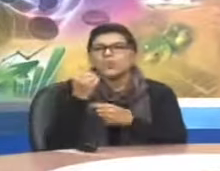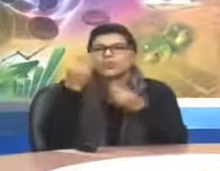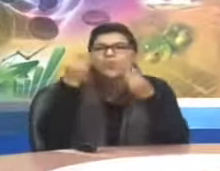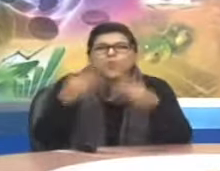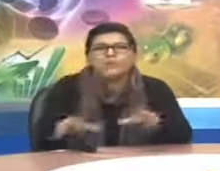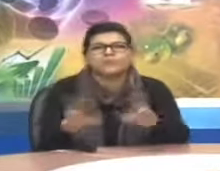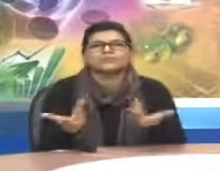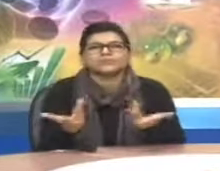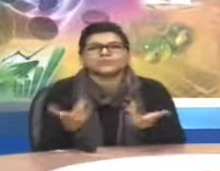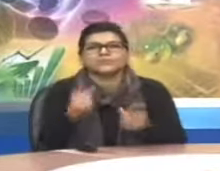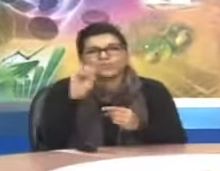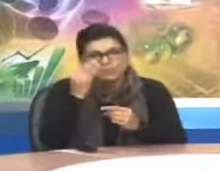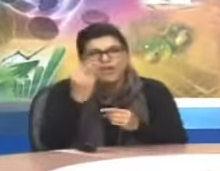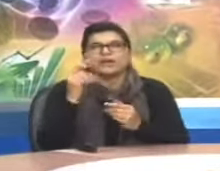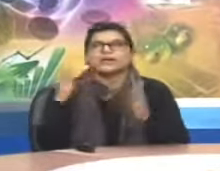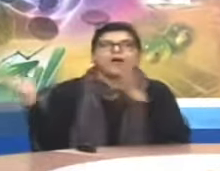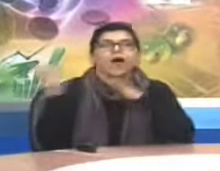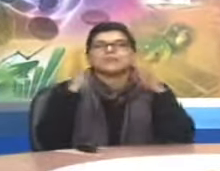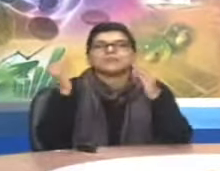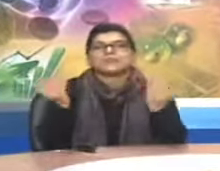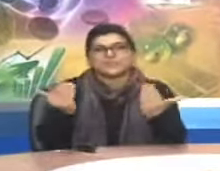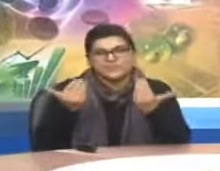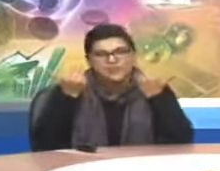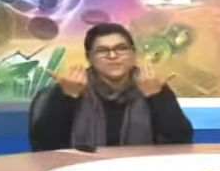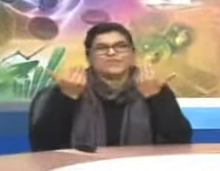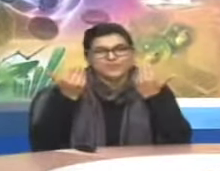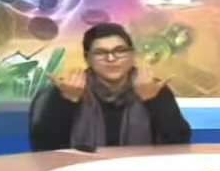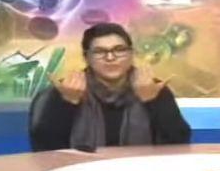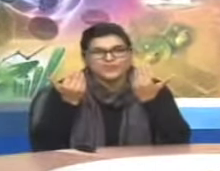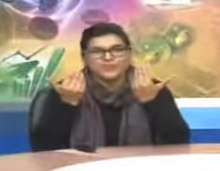energy, it saves our money.